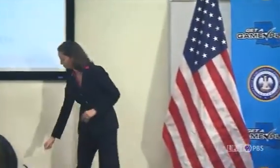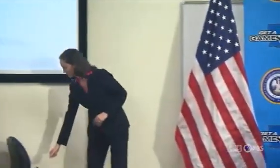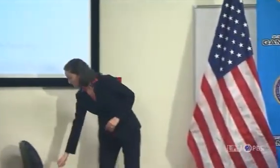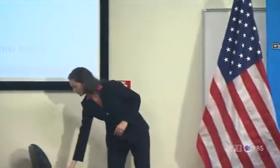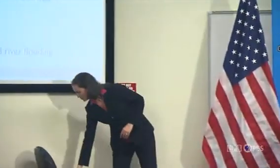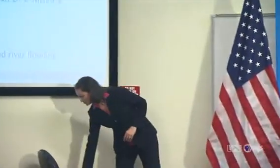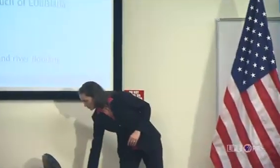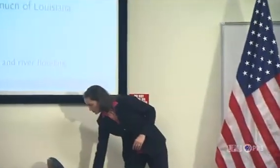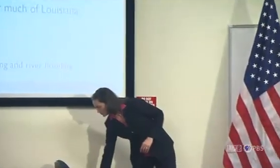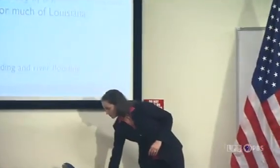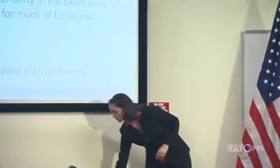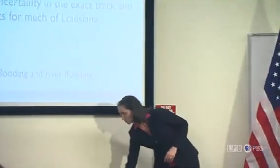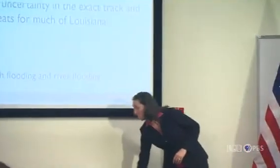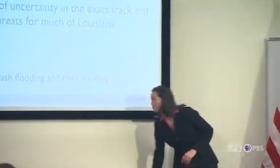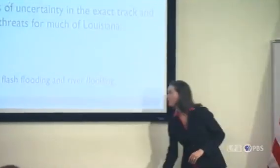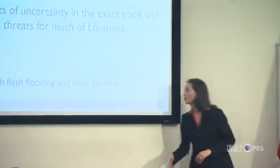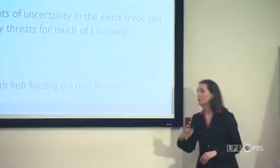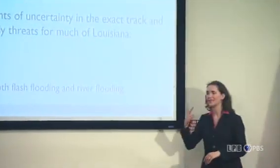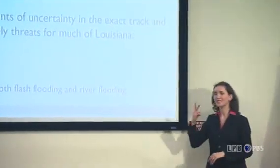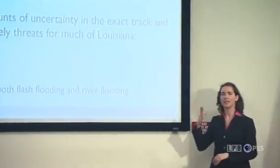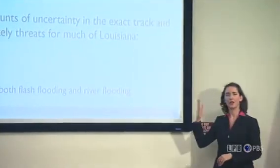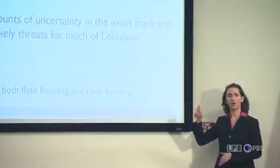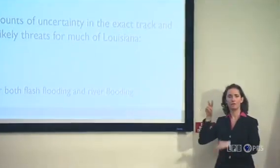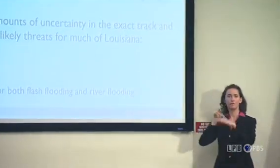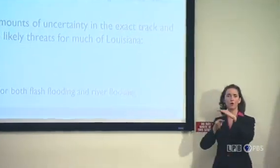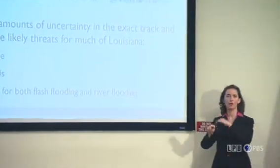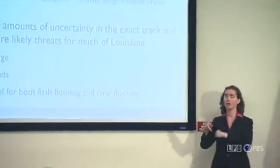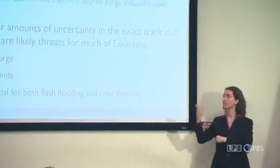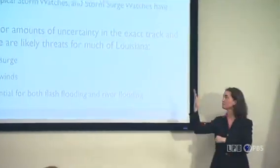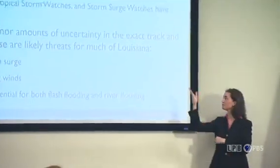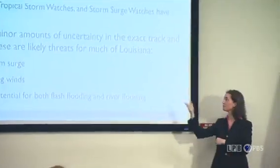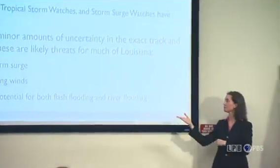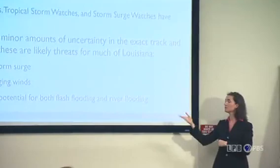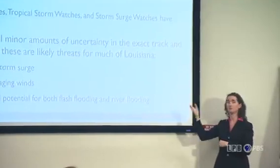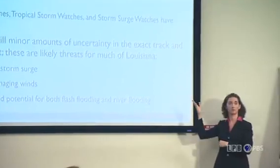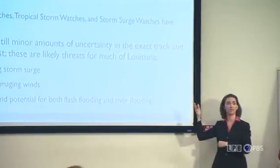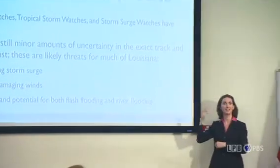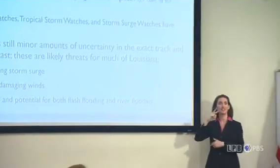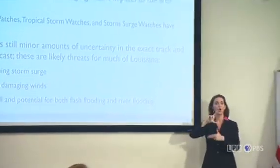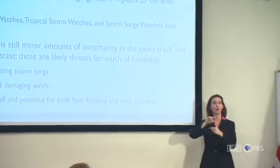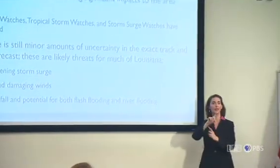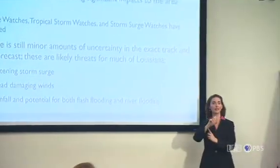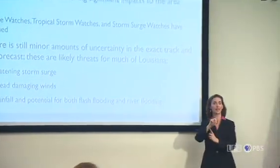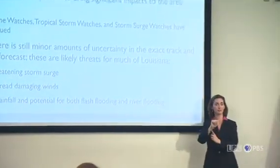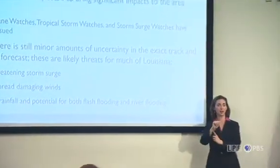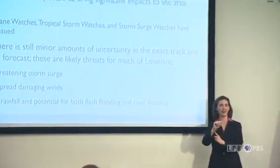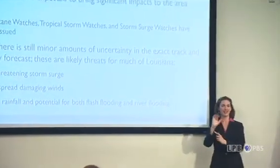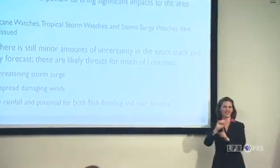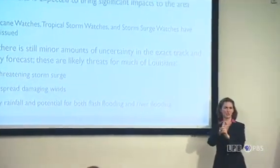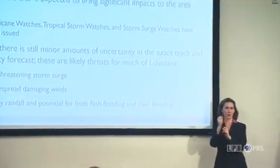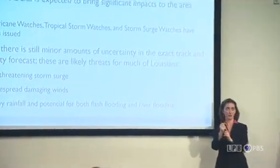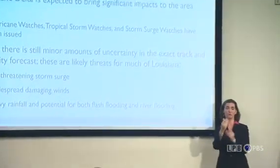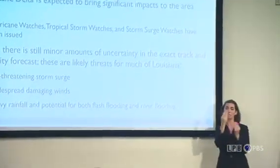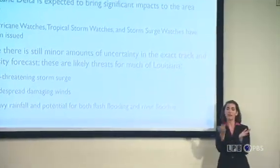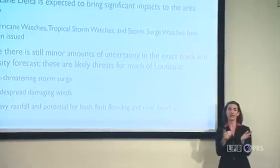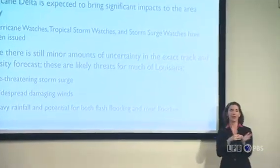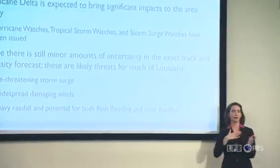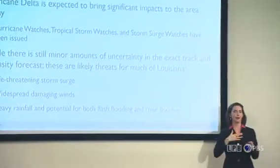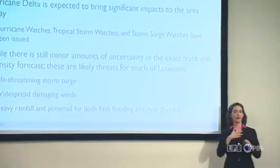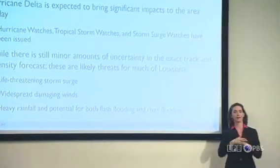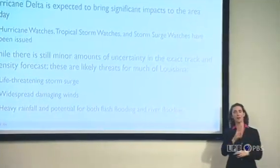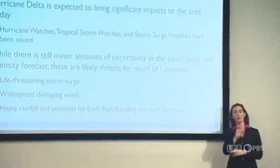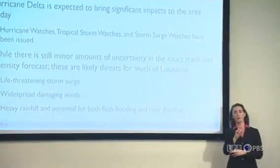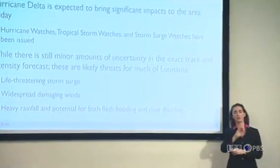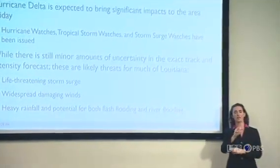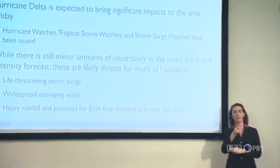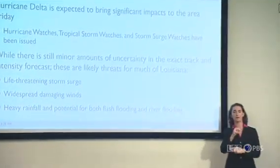have on there. First of all, so here's the situation overview with Hurricane Delta. Again, my name is Benjamin Schott. I'm with the National Weather Service